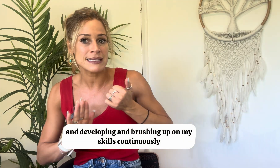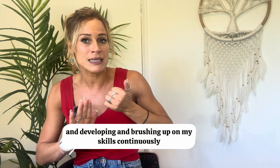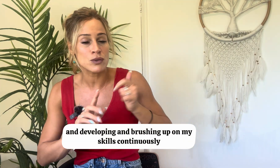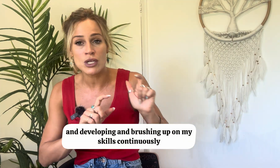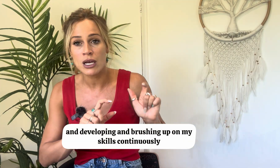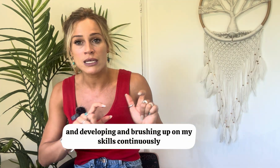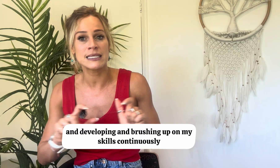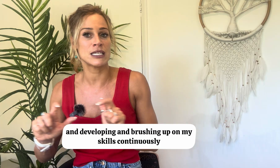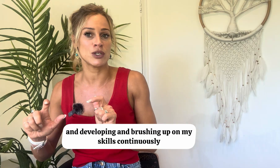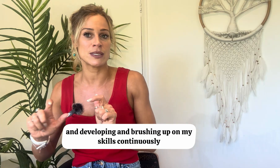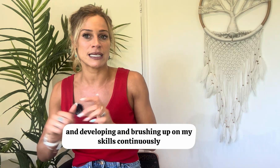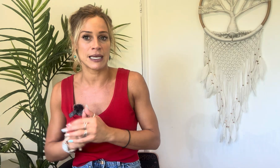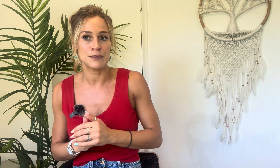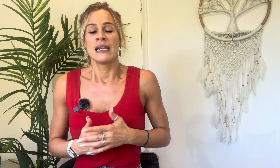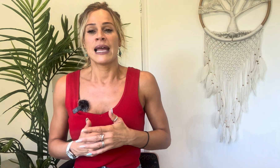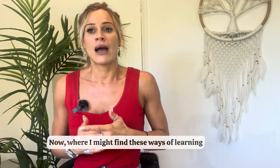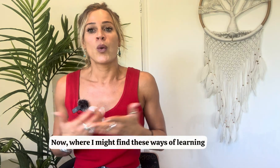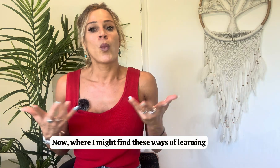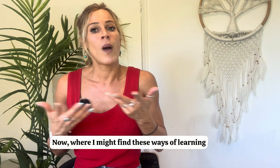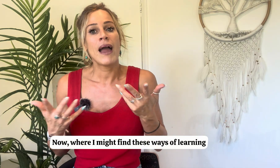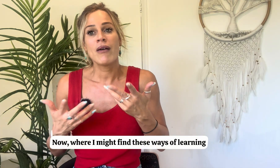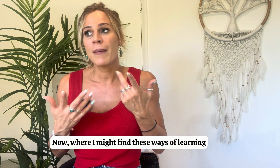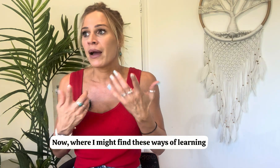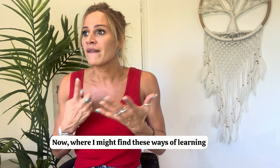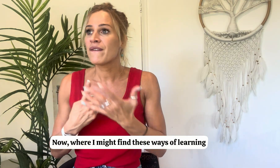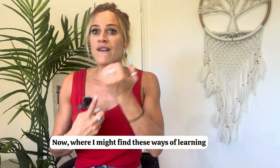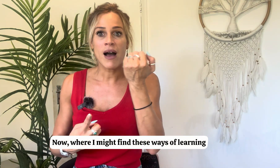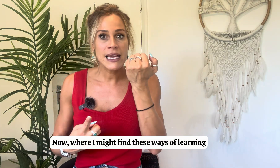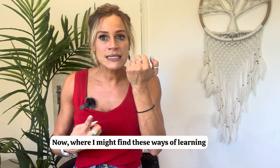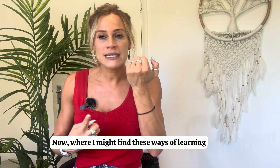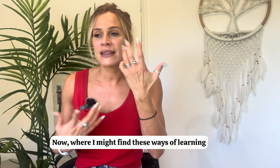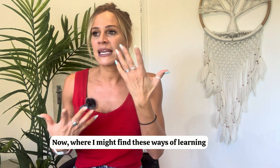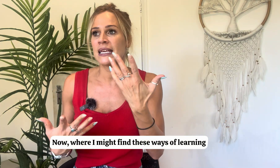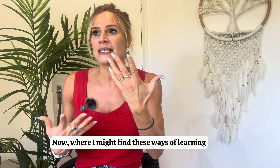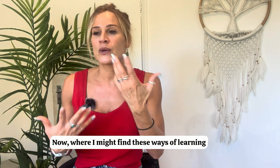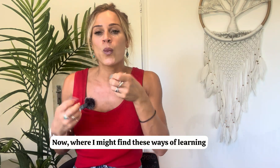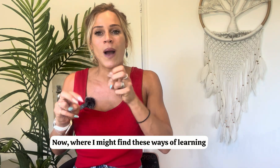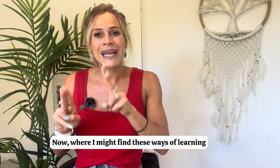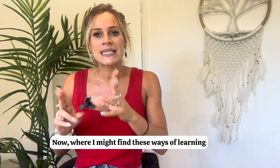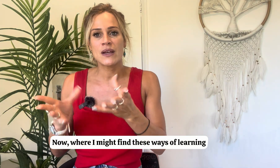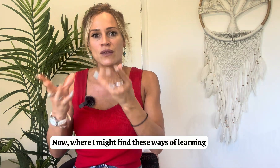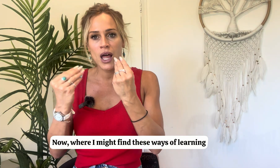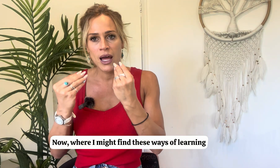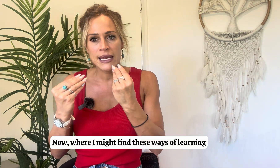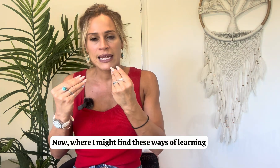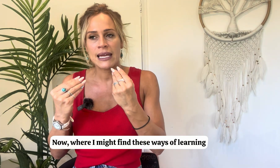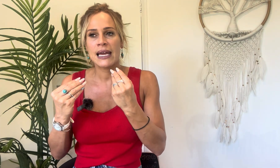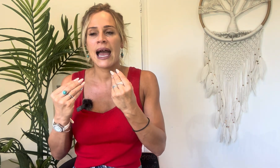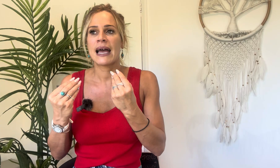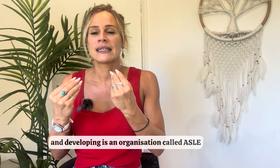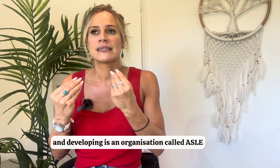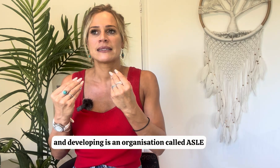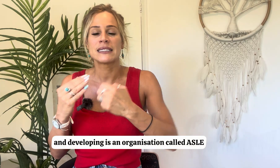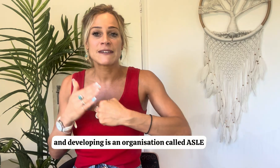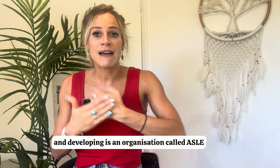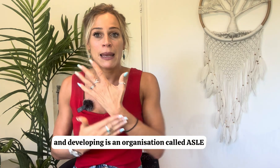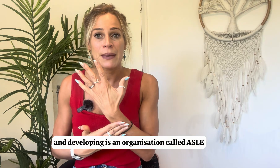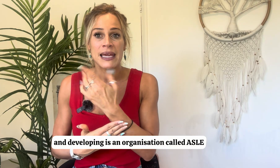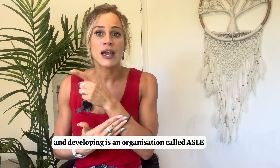skills continuously. Now, where I might find these ways of learning and developing